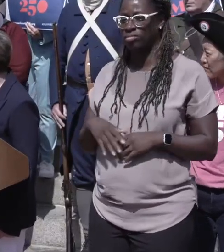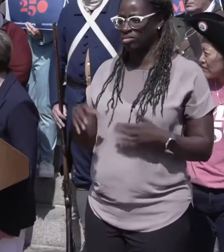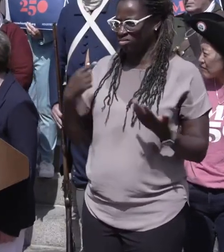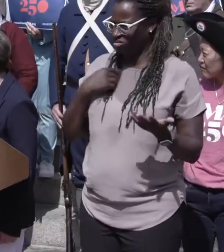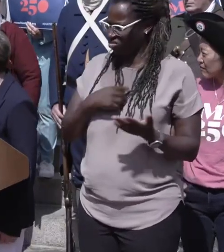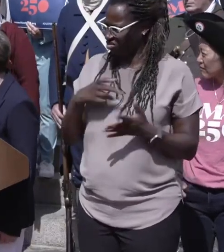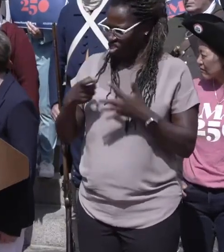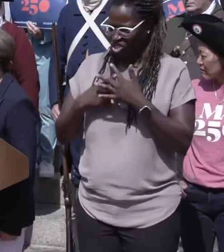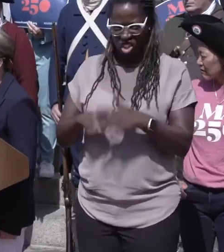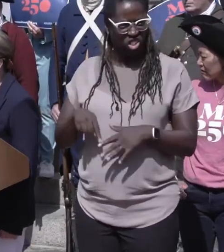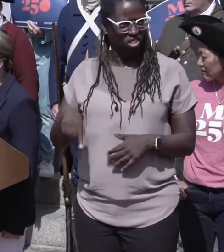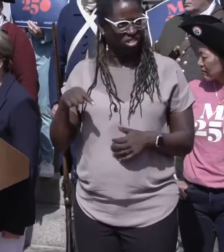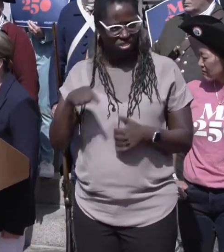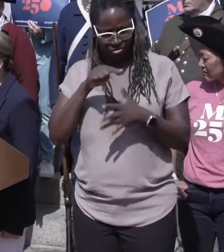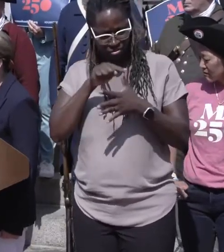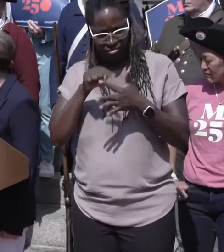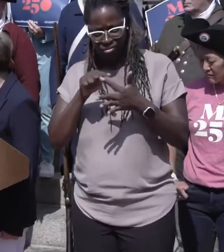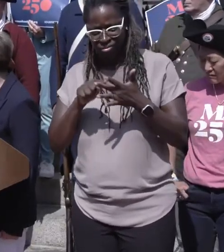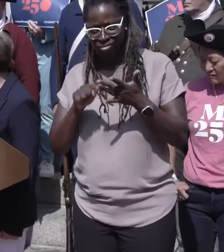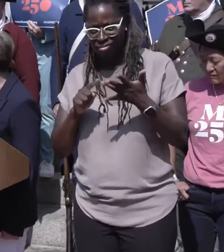activity started here.